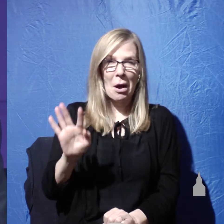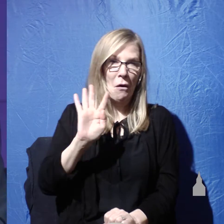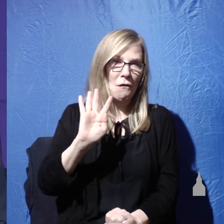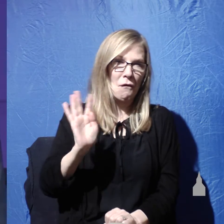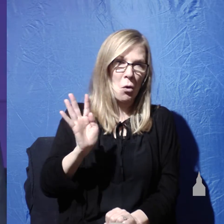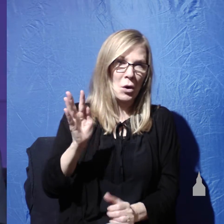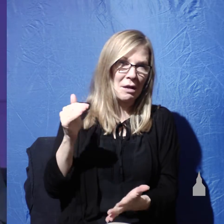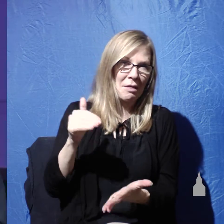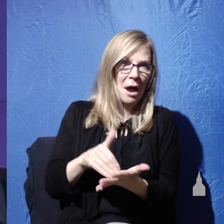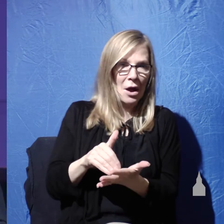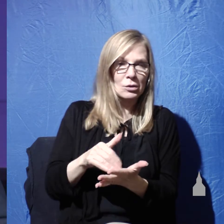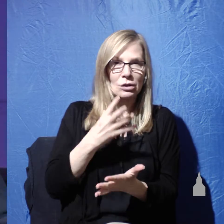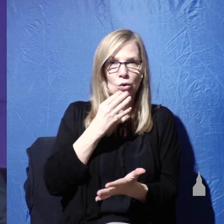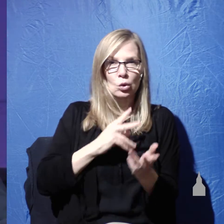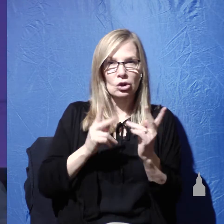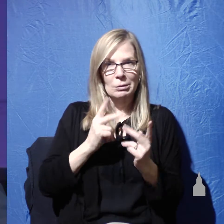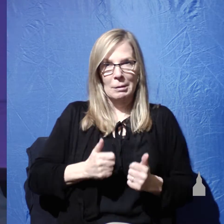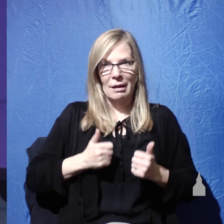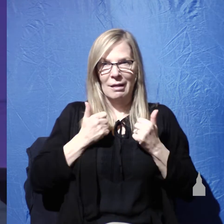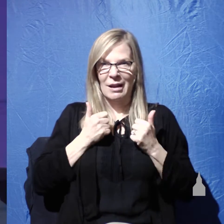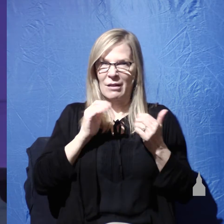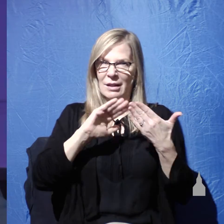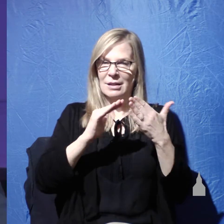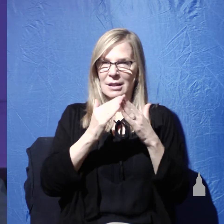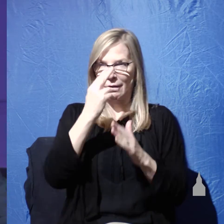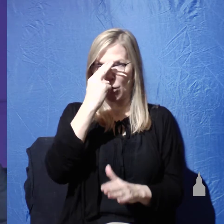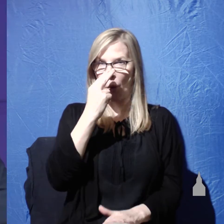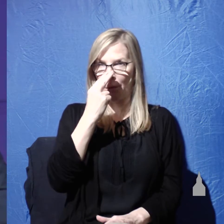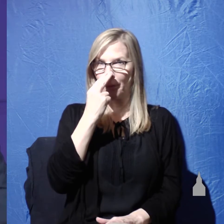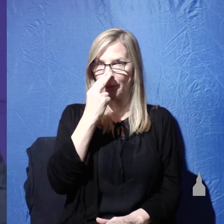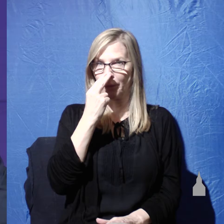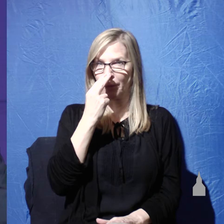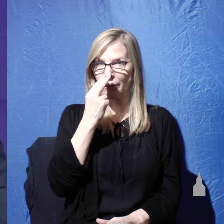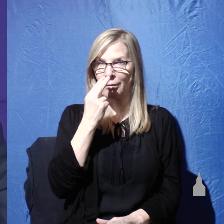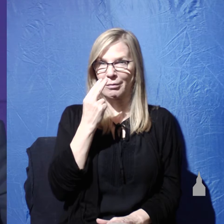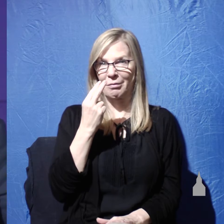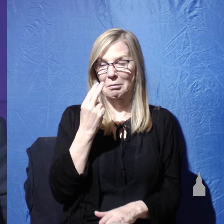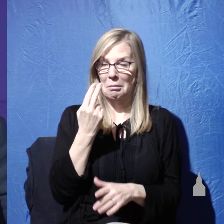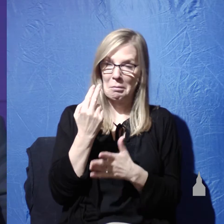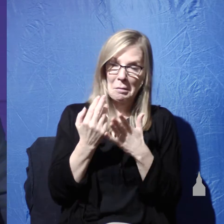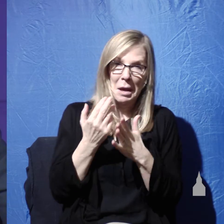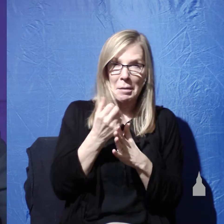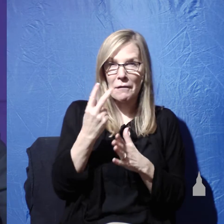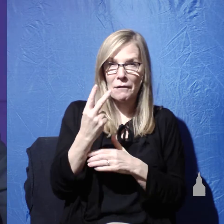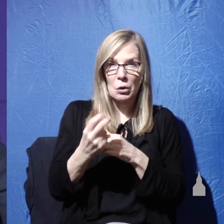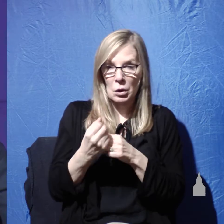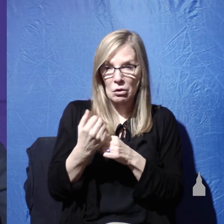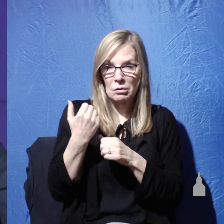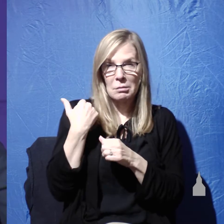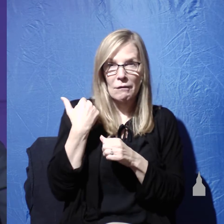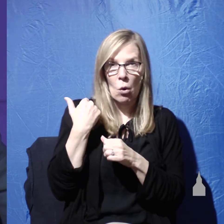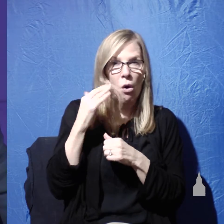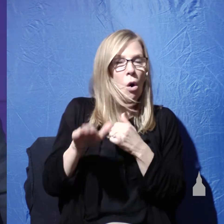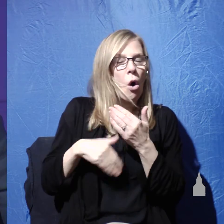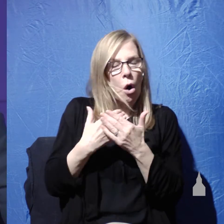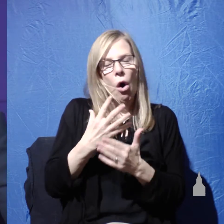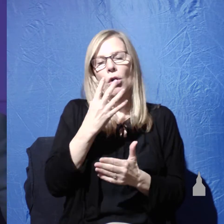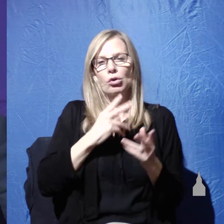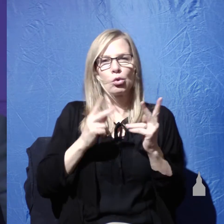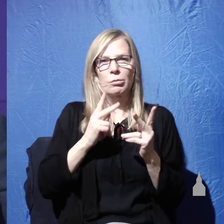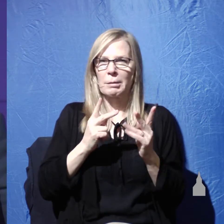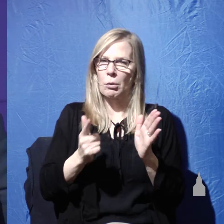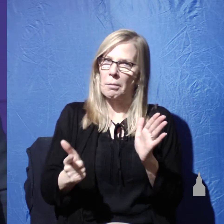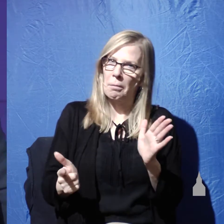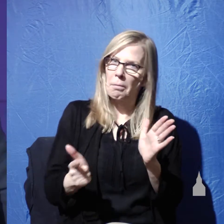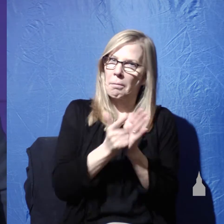lived in the city of Rome. Now, just a few years prior to this, according to Acts chapter 18, verse 2, all Jewish people